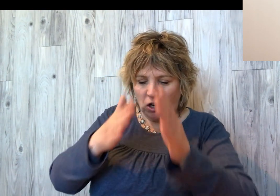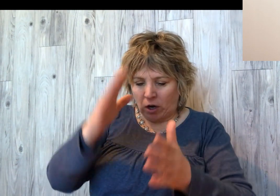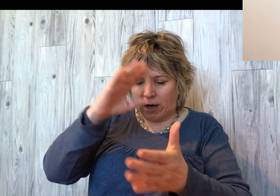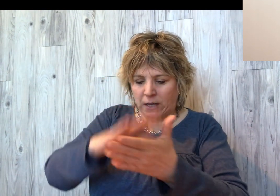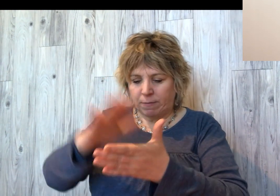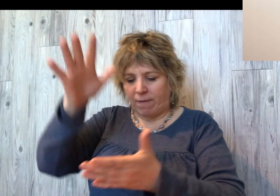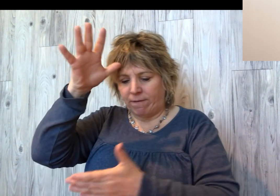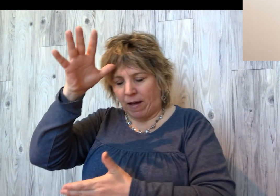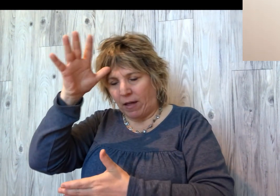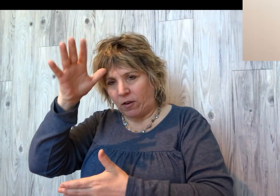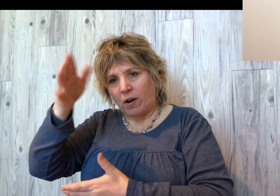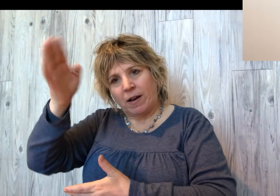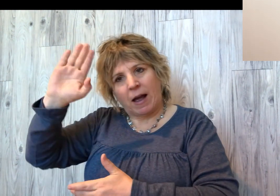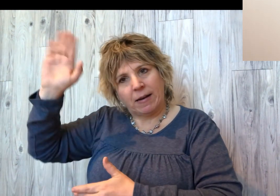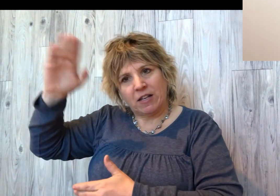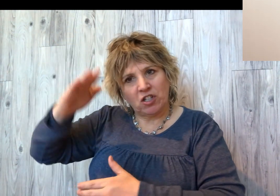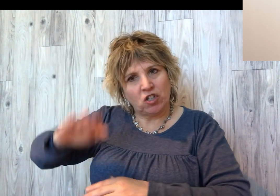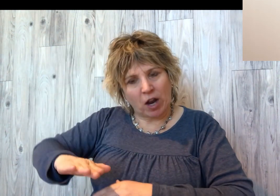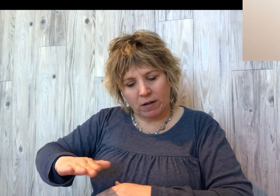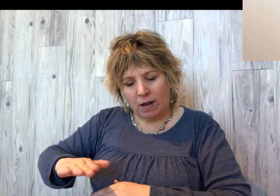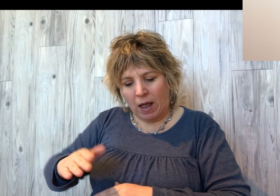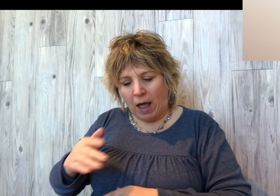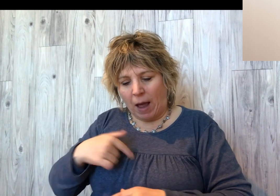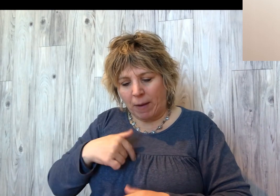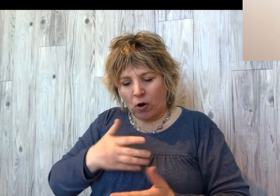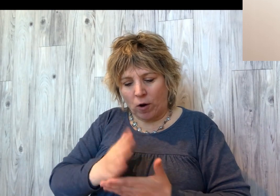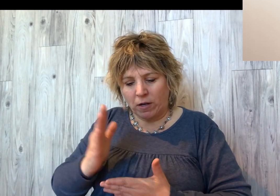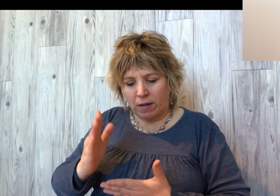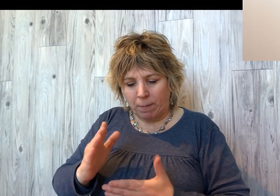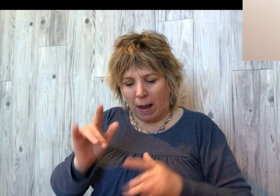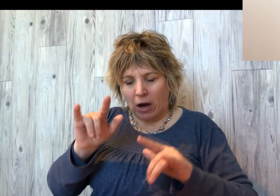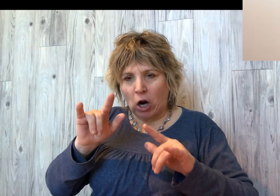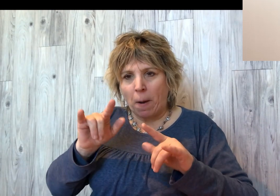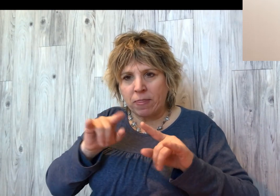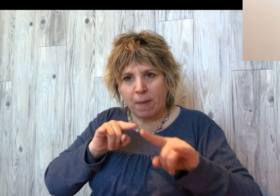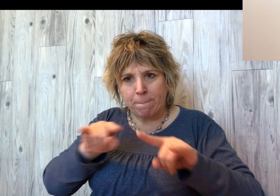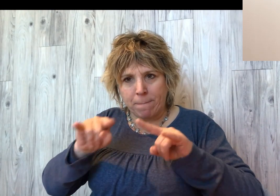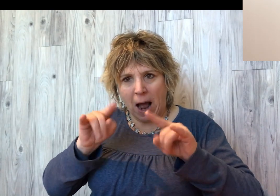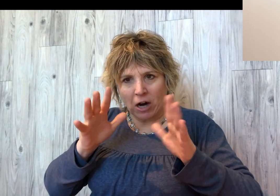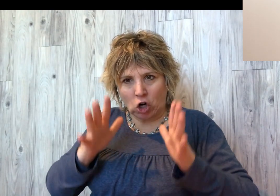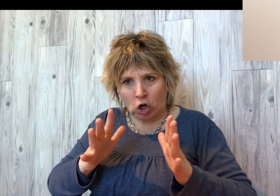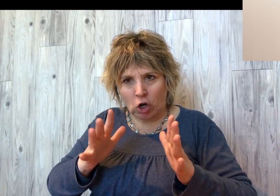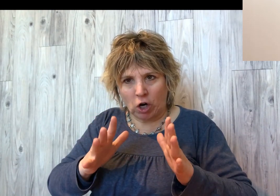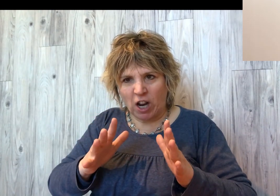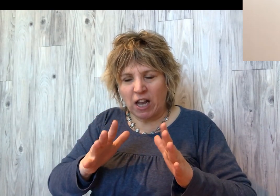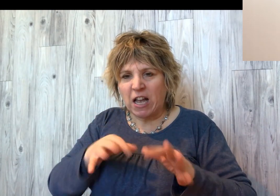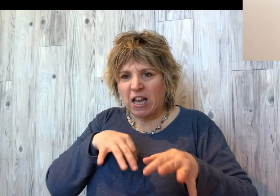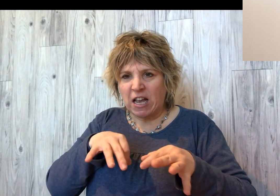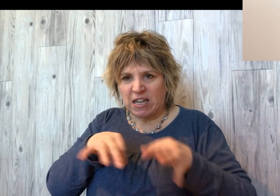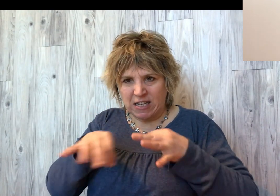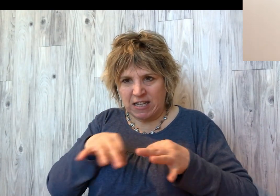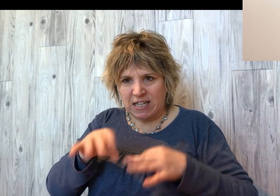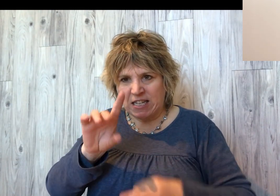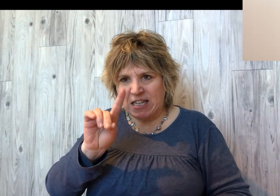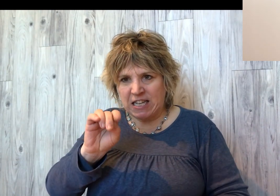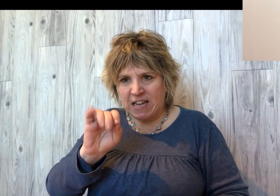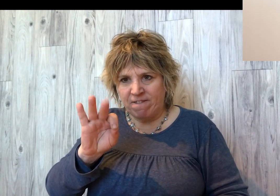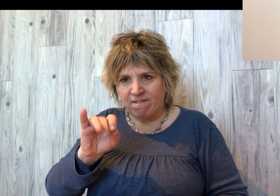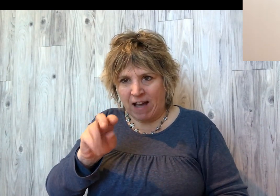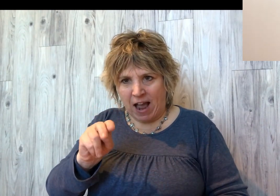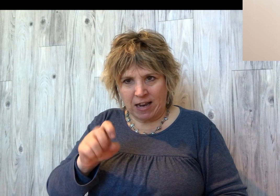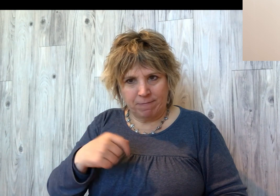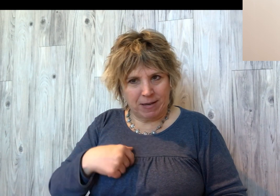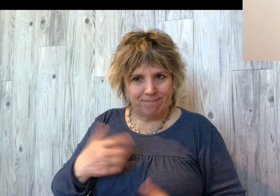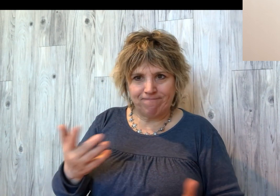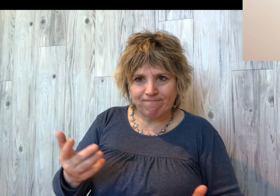as a child of God, as a friend, I'm not going to let a mocker define me. I'm just not,